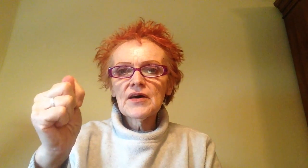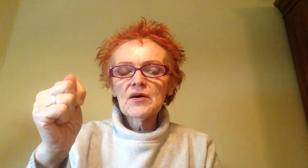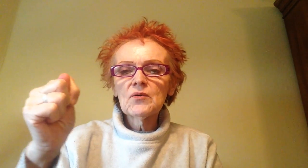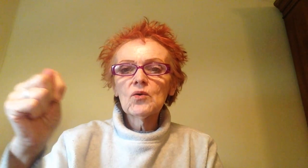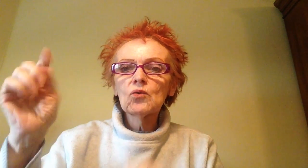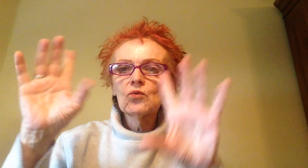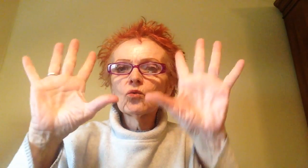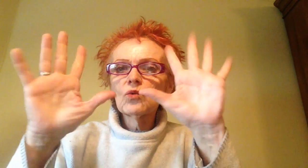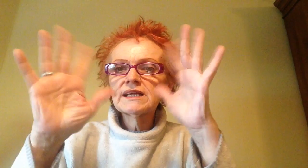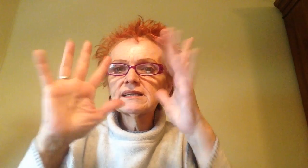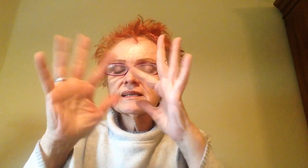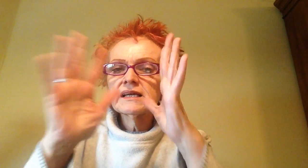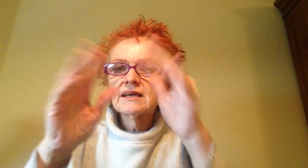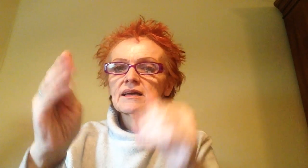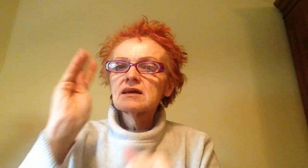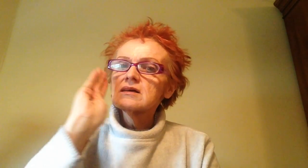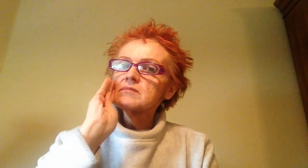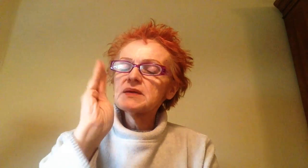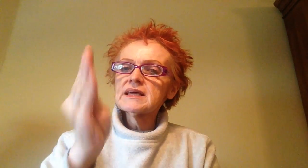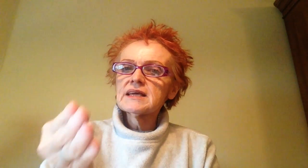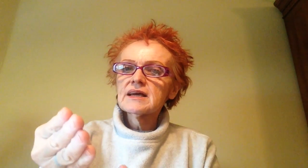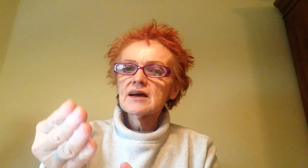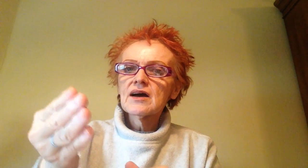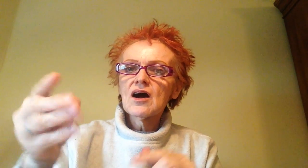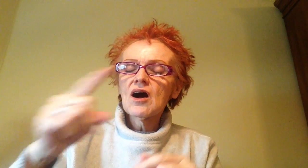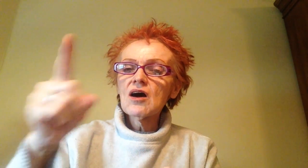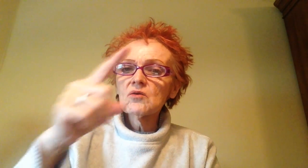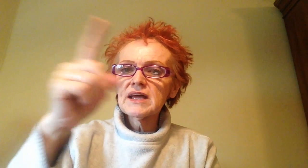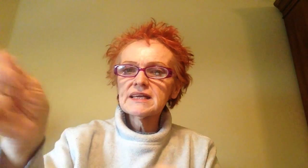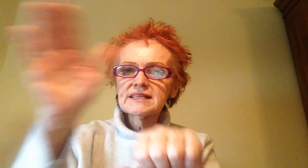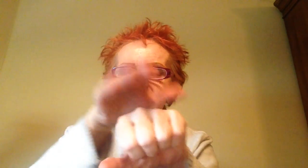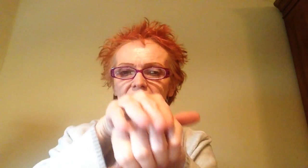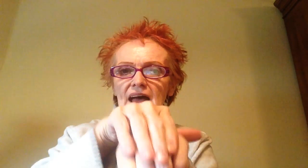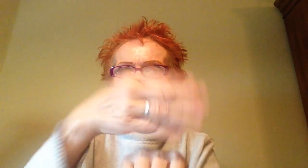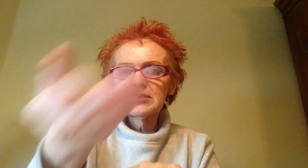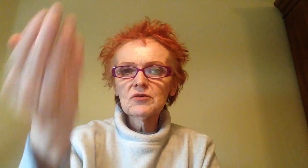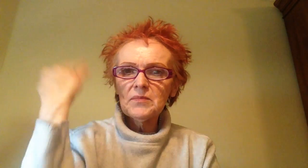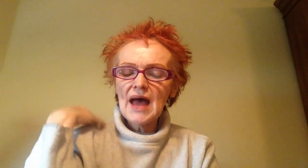the wind be always at your back.